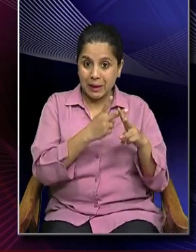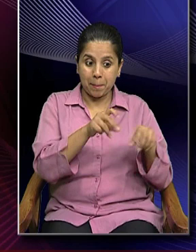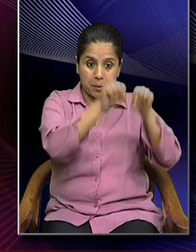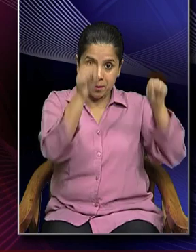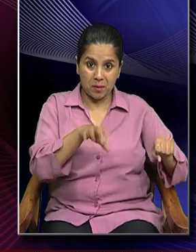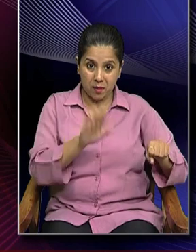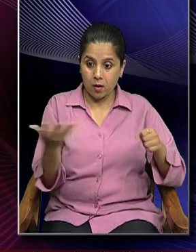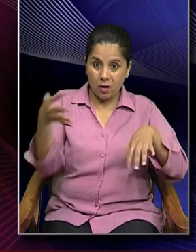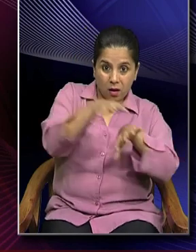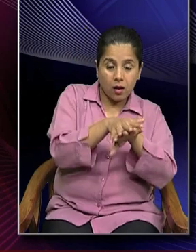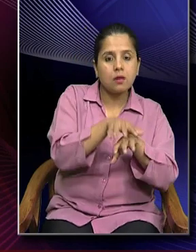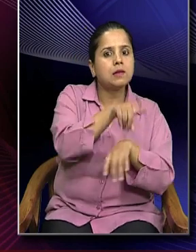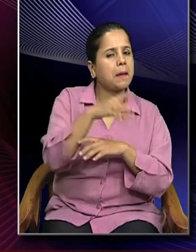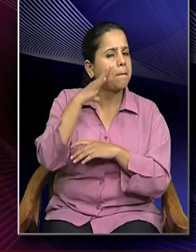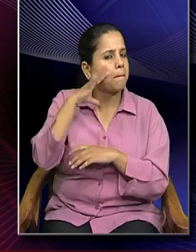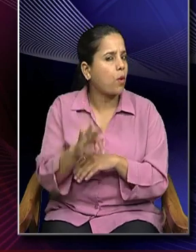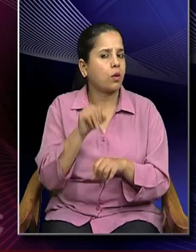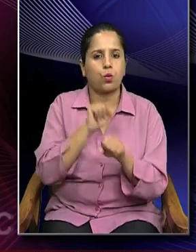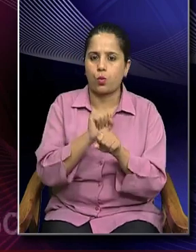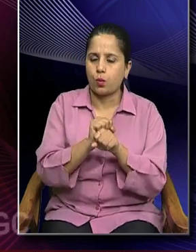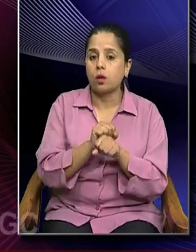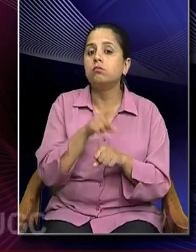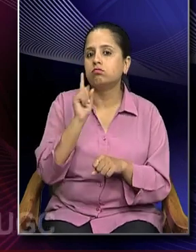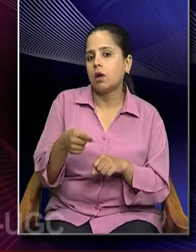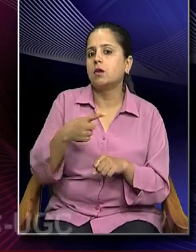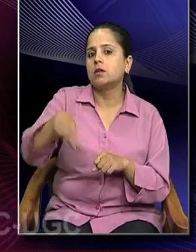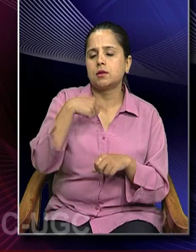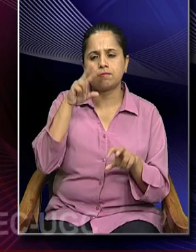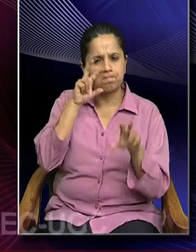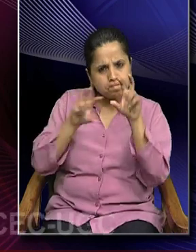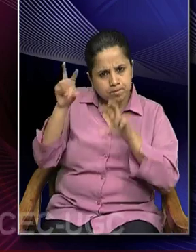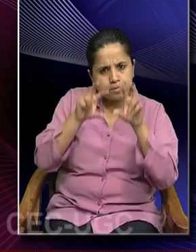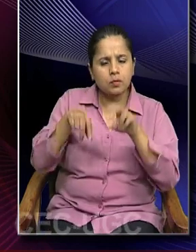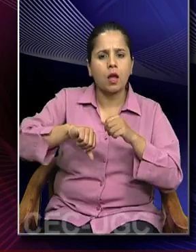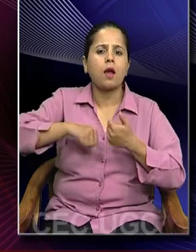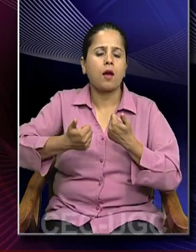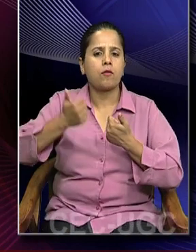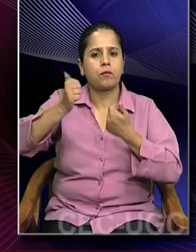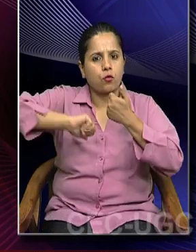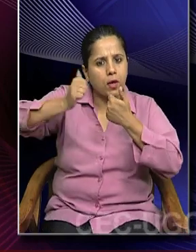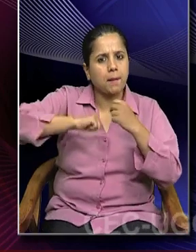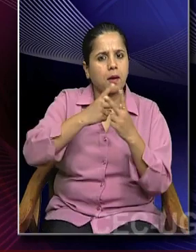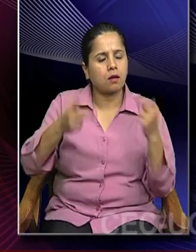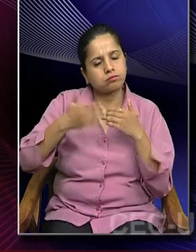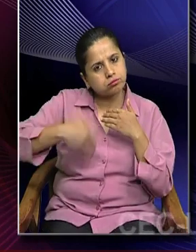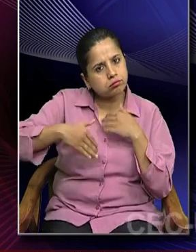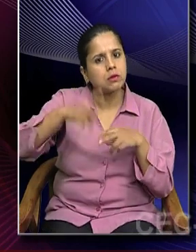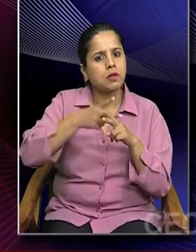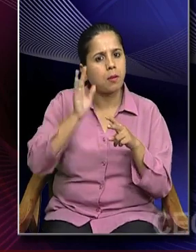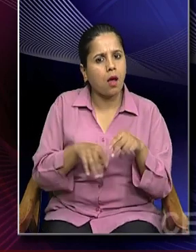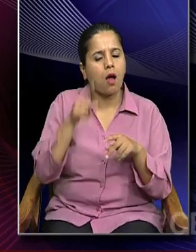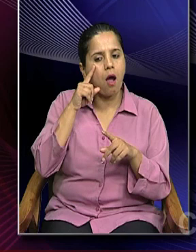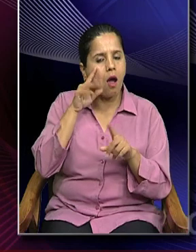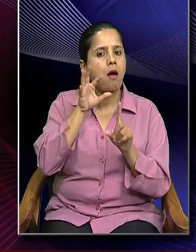a very, very important task. Then, of course, monitoring and the feedback, that is continuously tracking